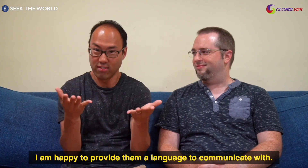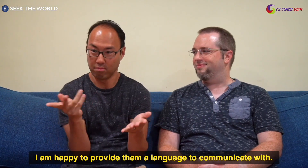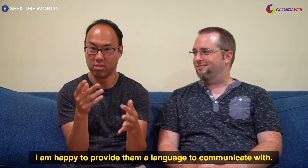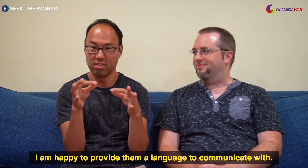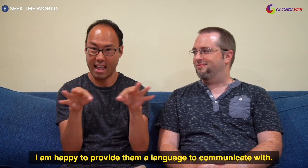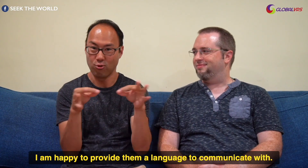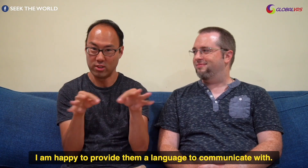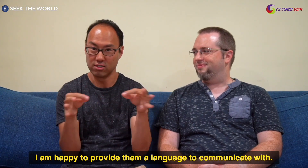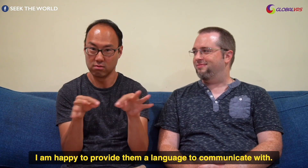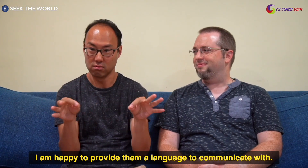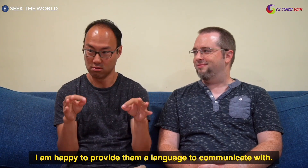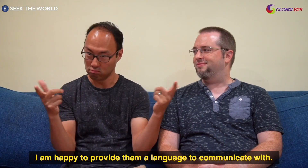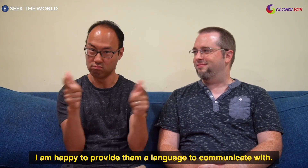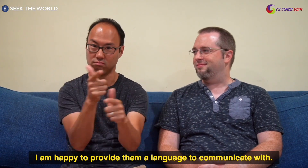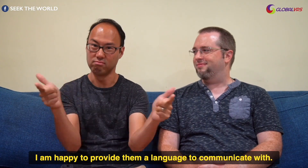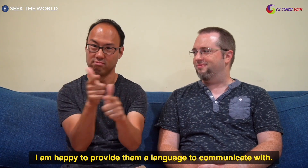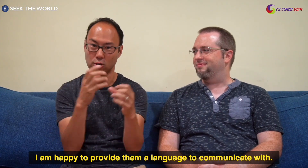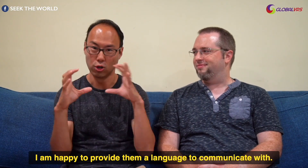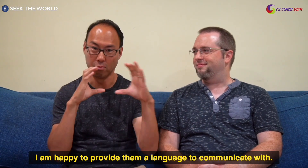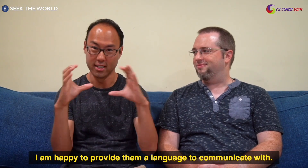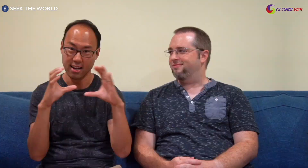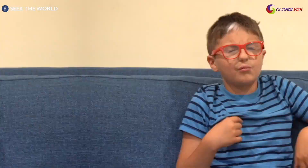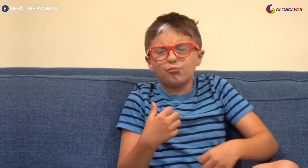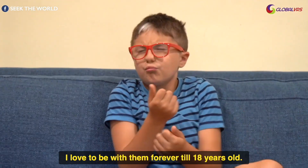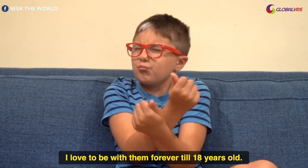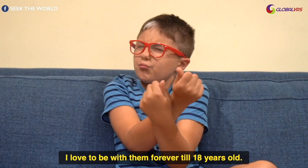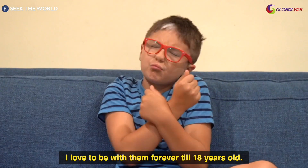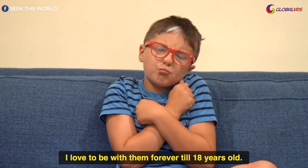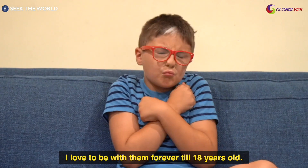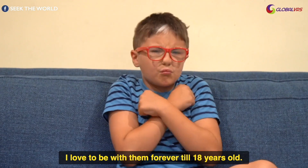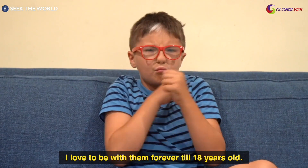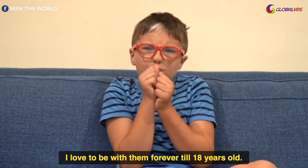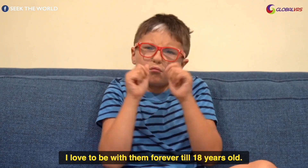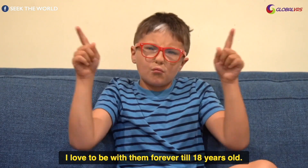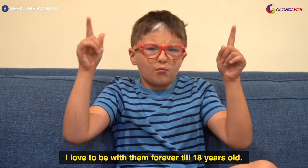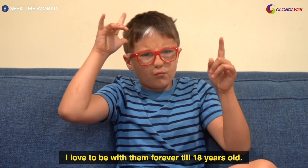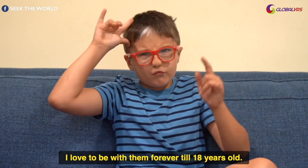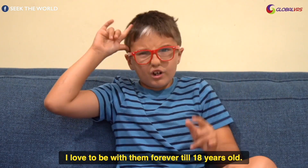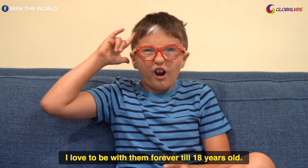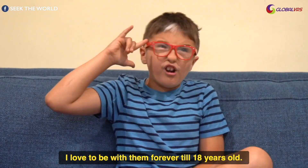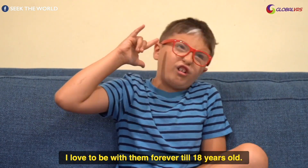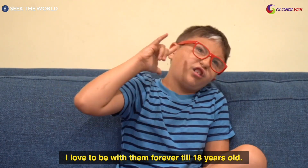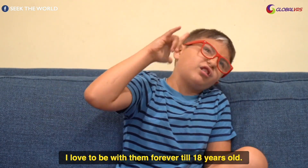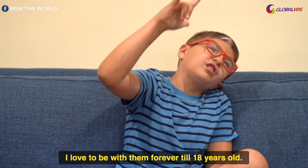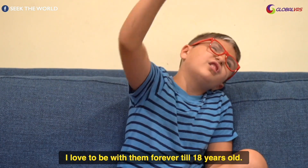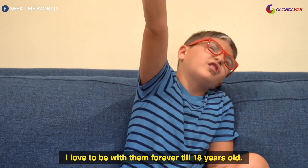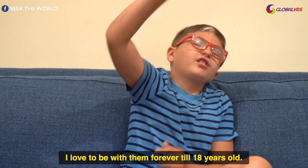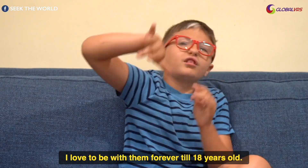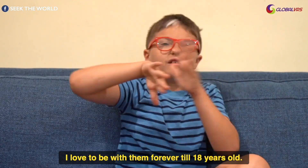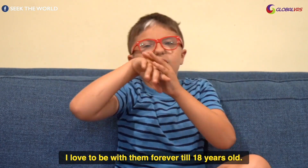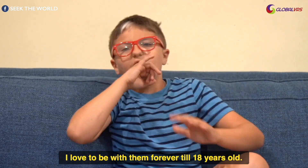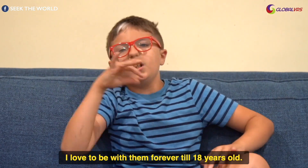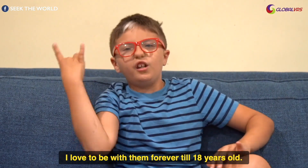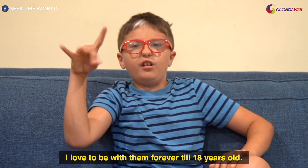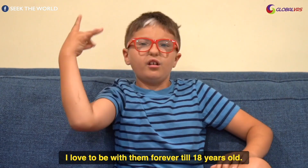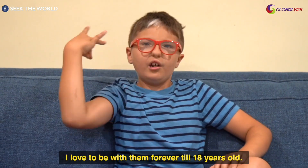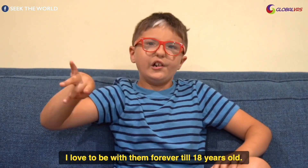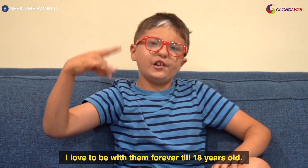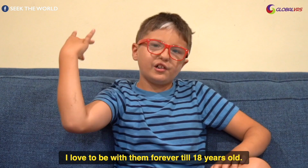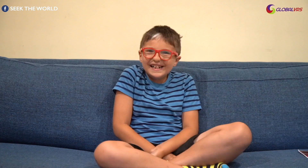I am happy to provide them a language to communicate with. I love to be with them forever till I'm 18